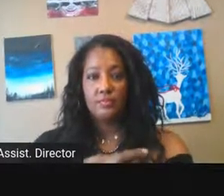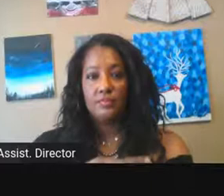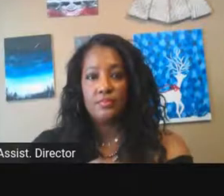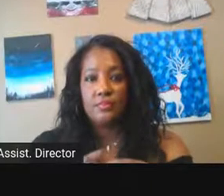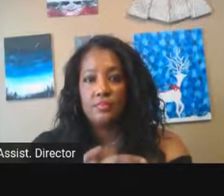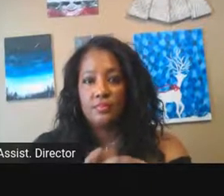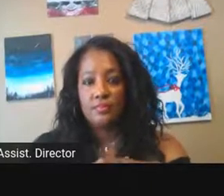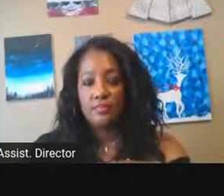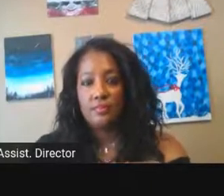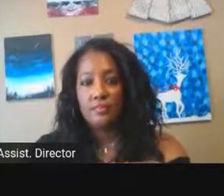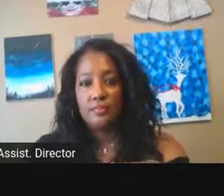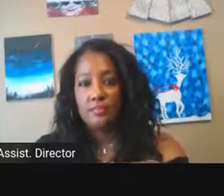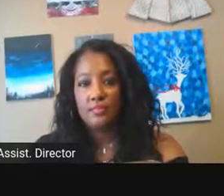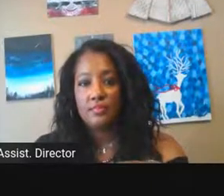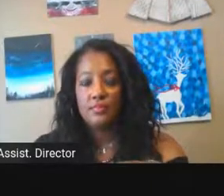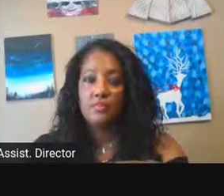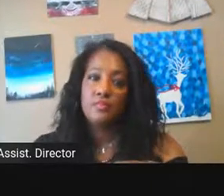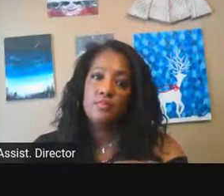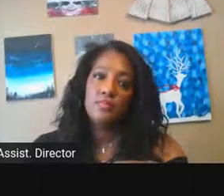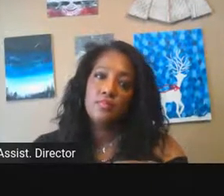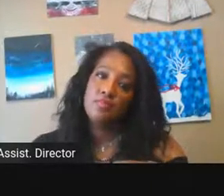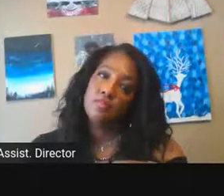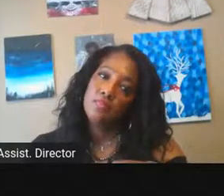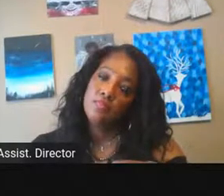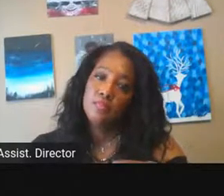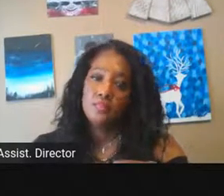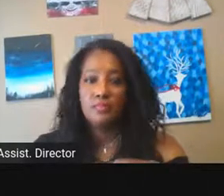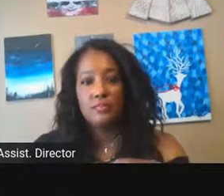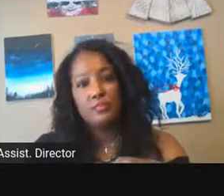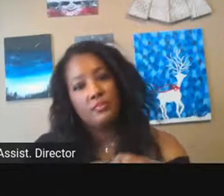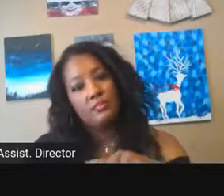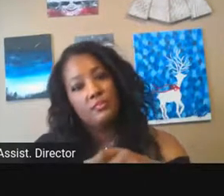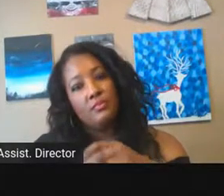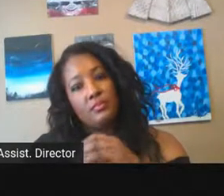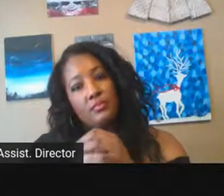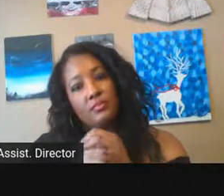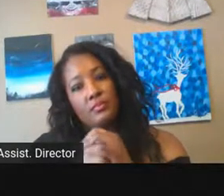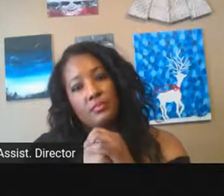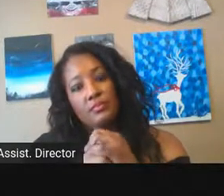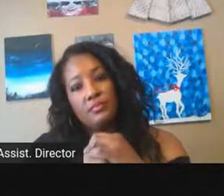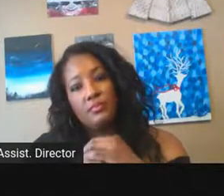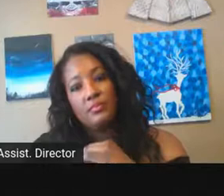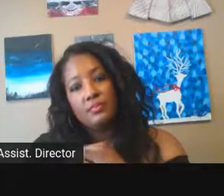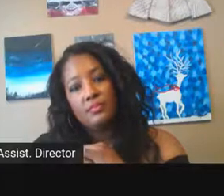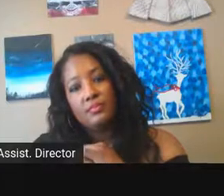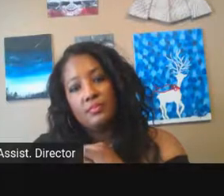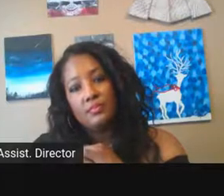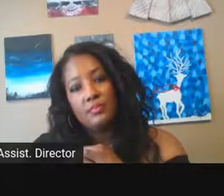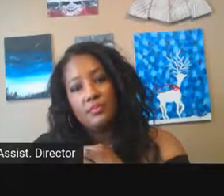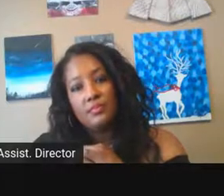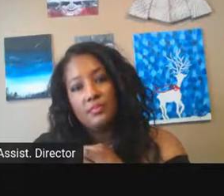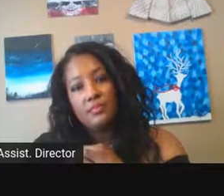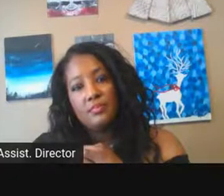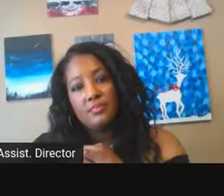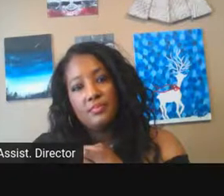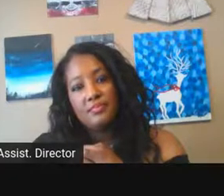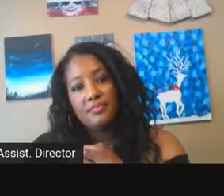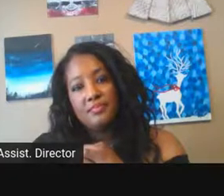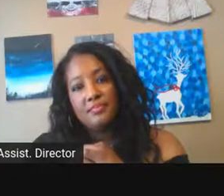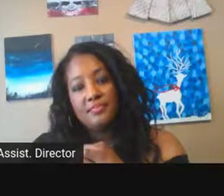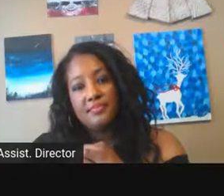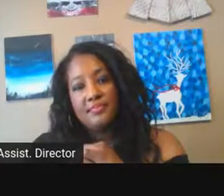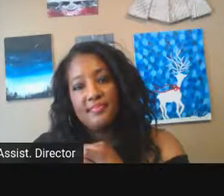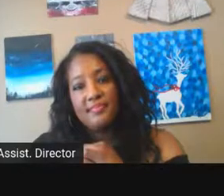whatever, we would sell out the second largest, you know, space in the performing arts theater. You know what I'm saying?